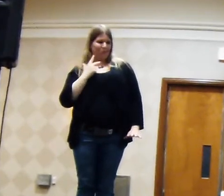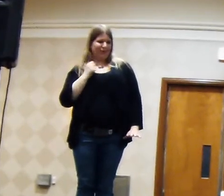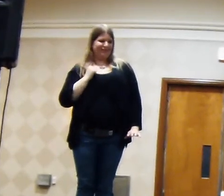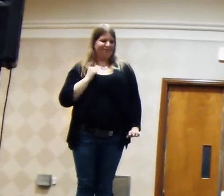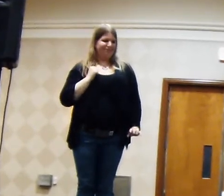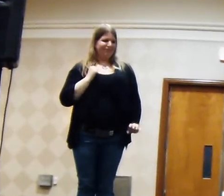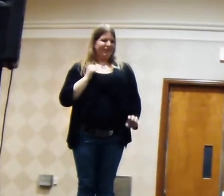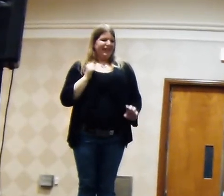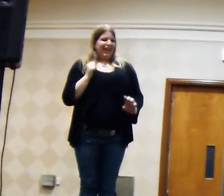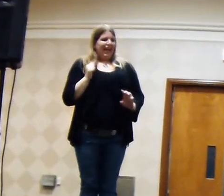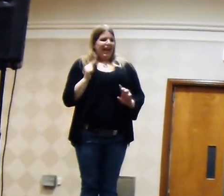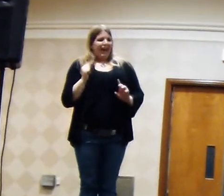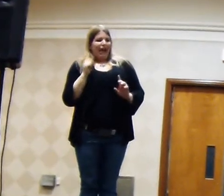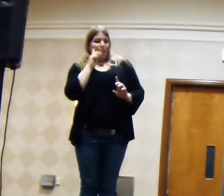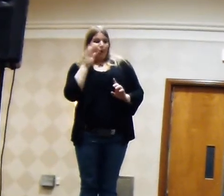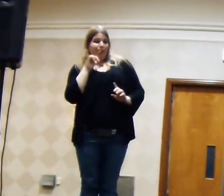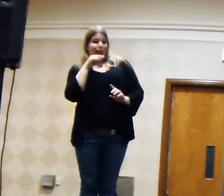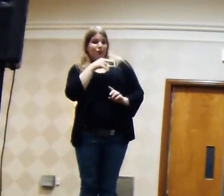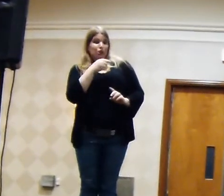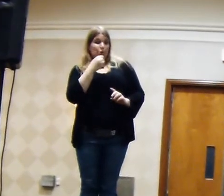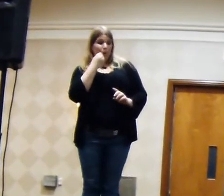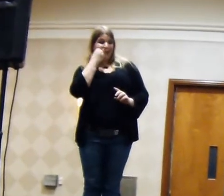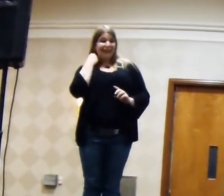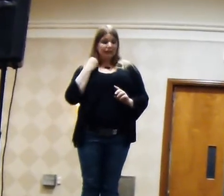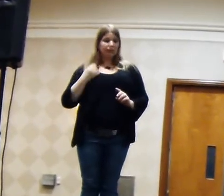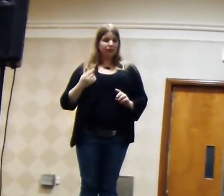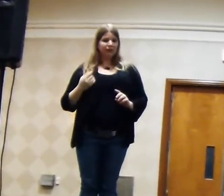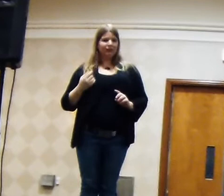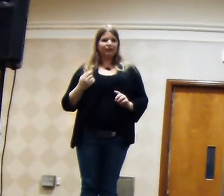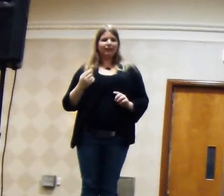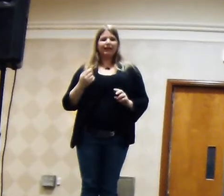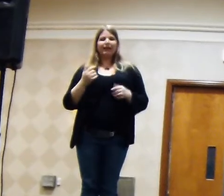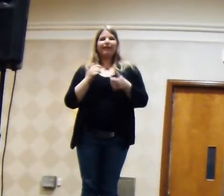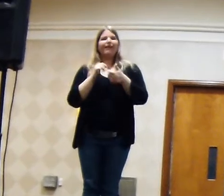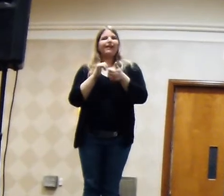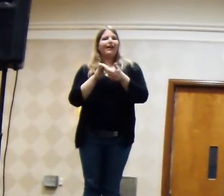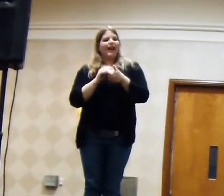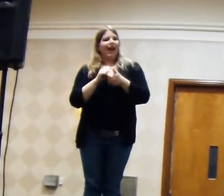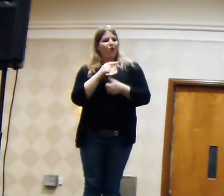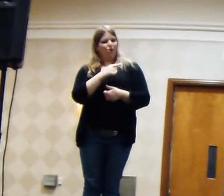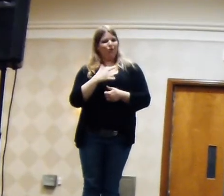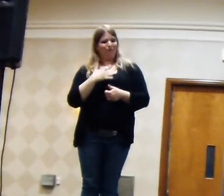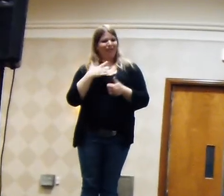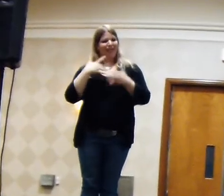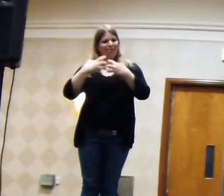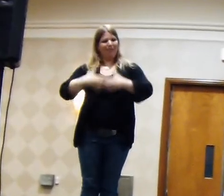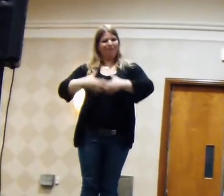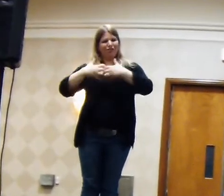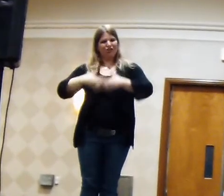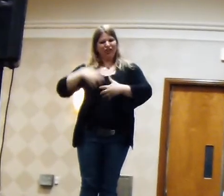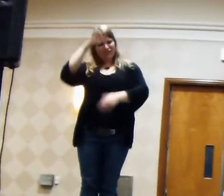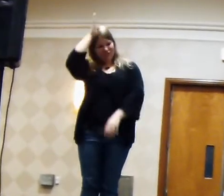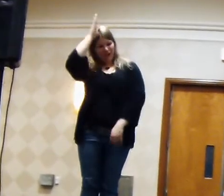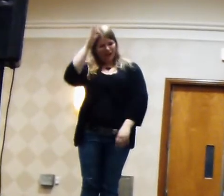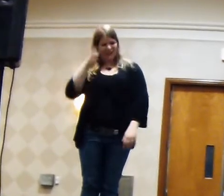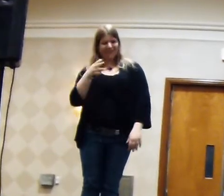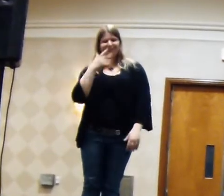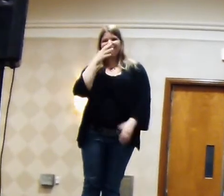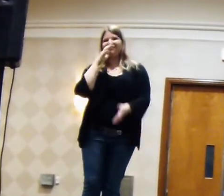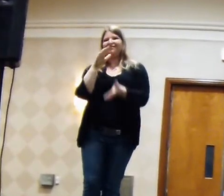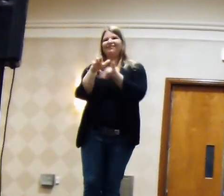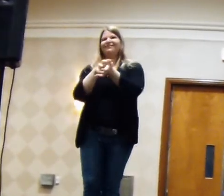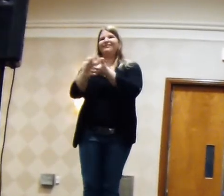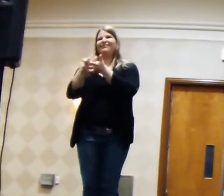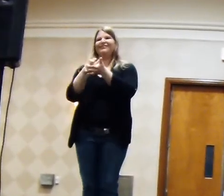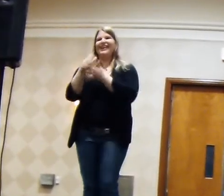over and it looks like you were completely eaten but then you weren't. How was it working with the mechanical shark? That's the funniest thing because I